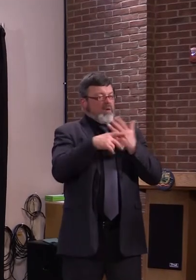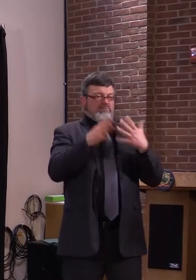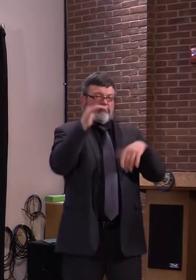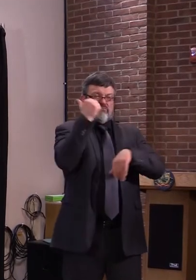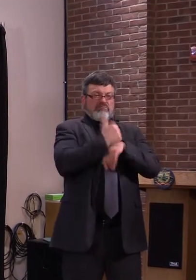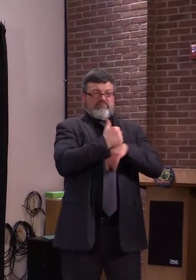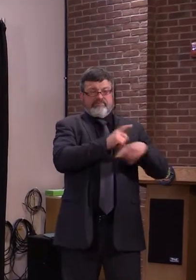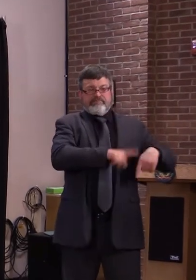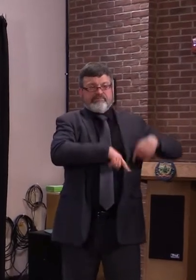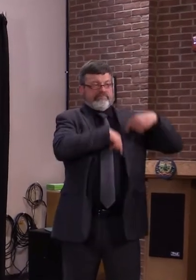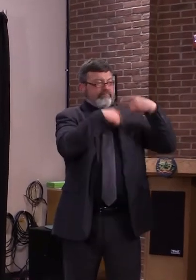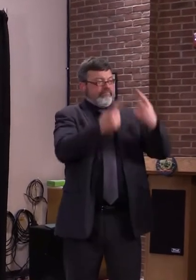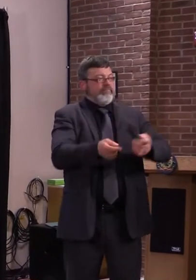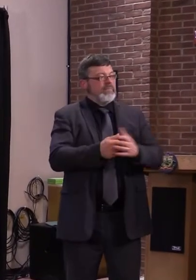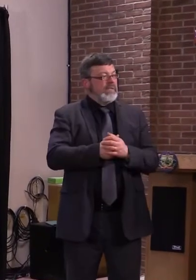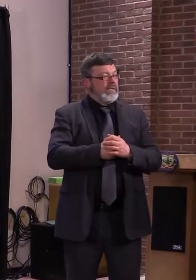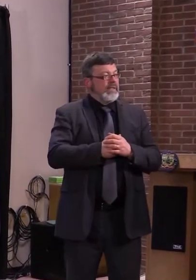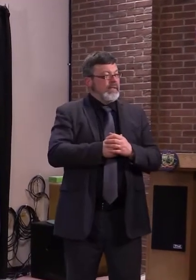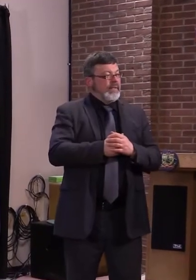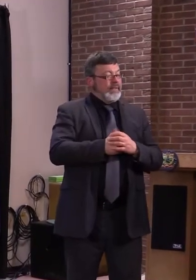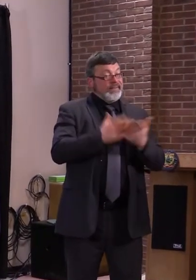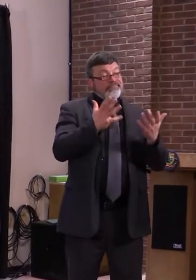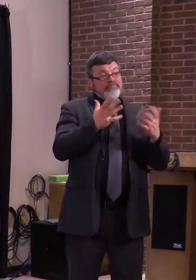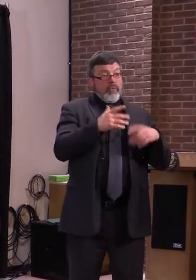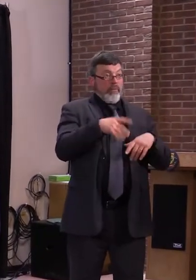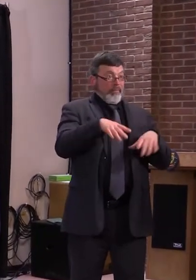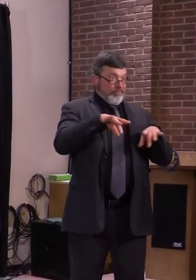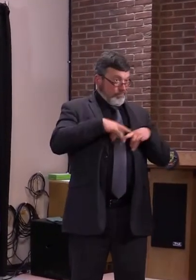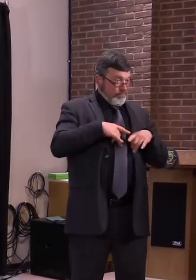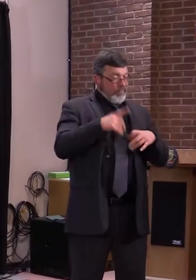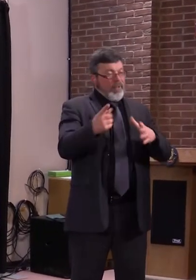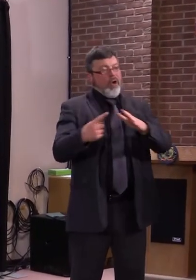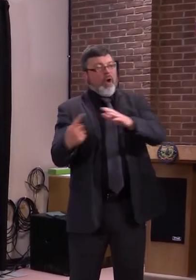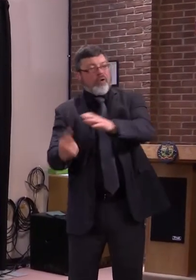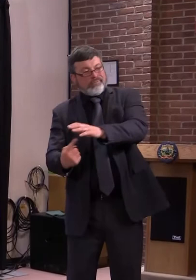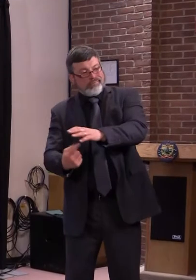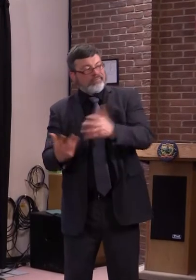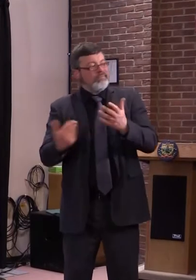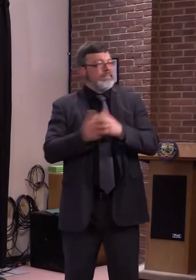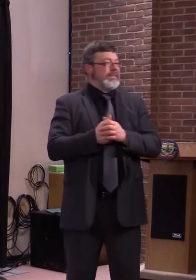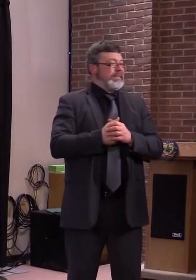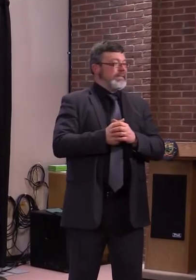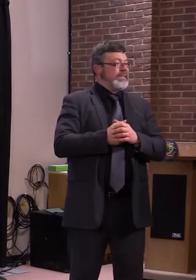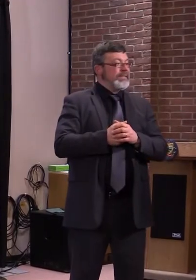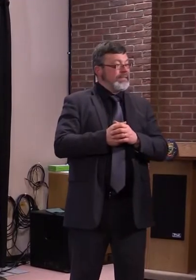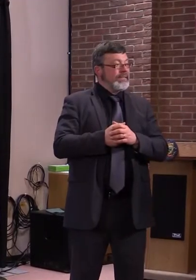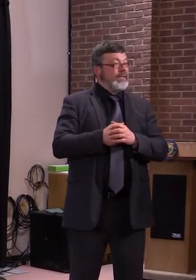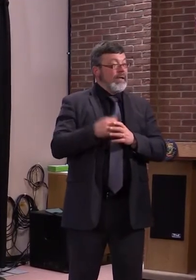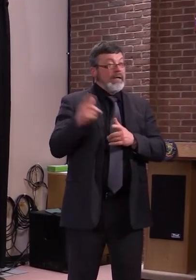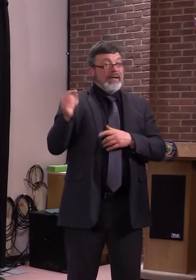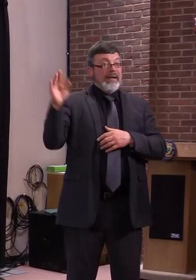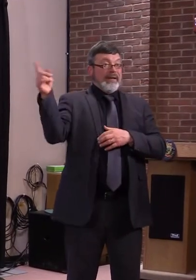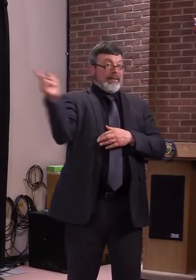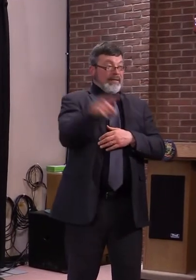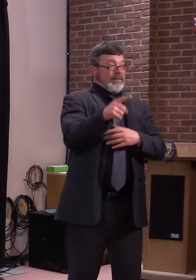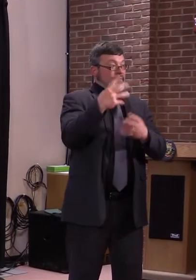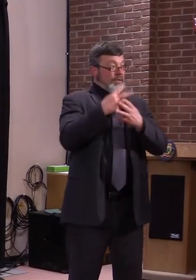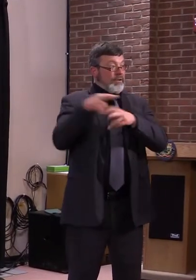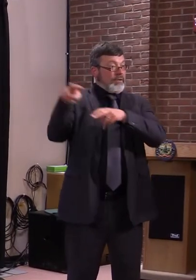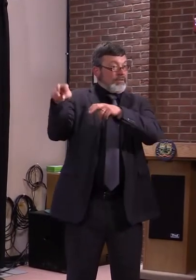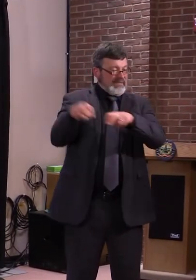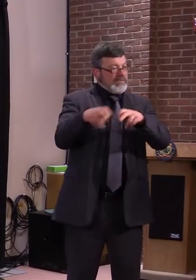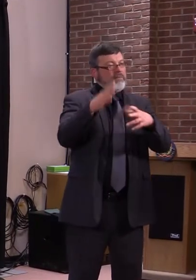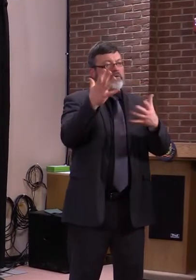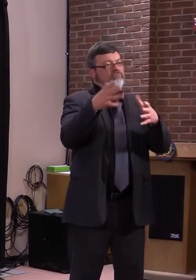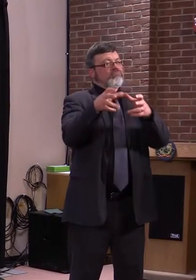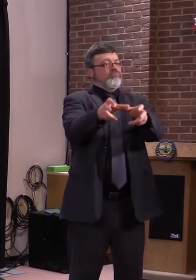there are things like quarantine and isolation for people who are coming in and out of the facility or who are positive for COVID.